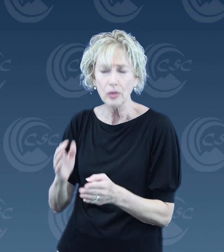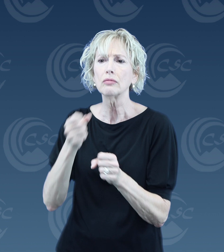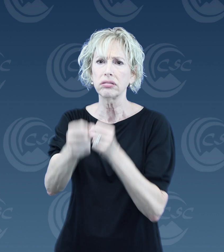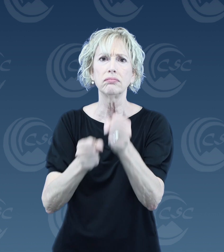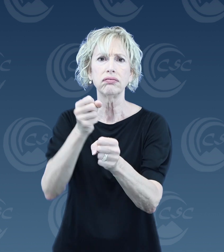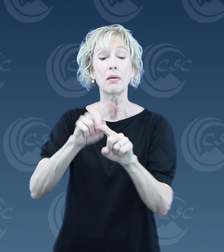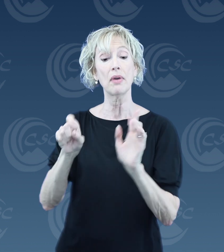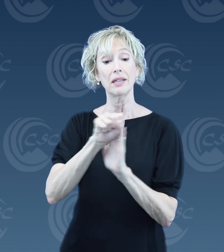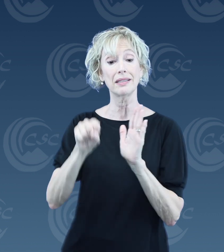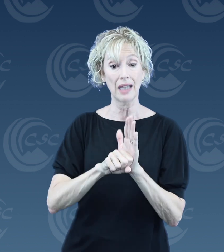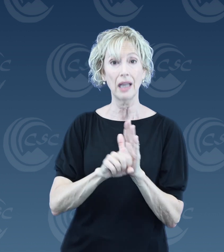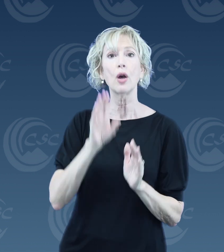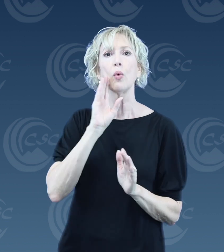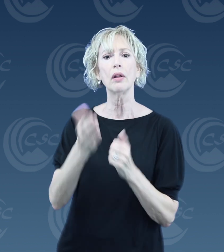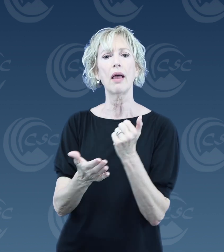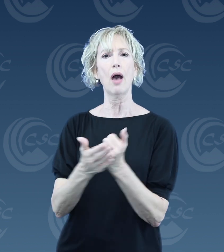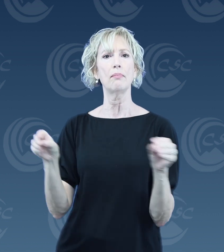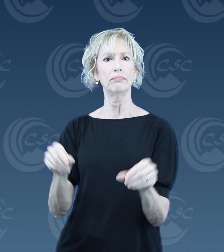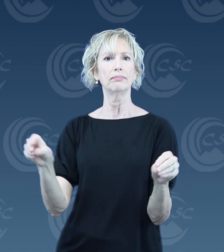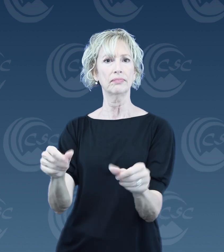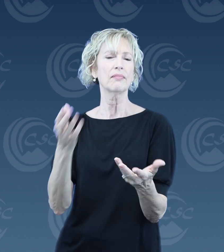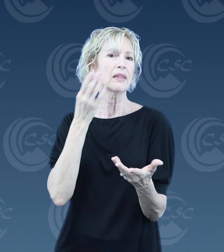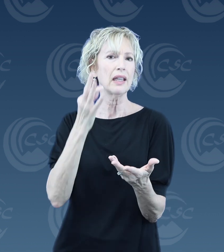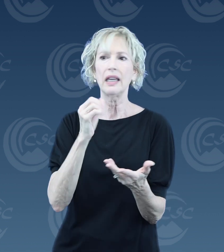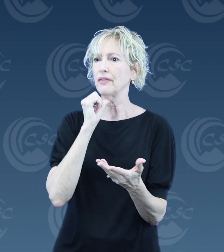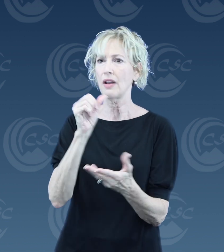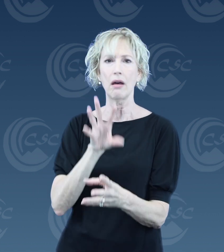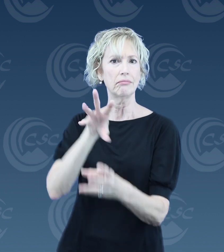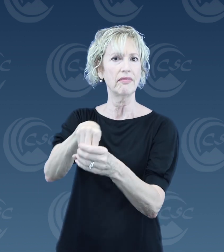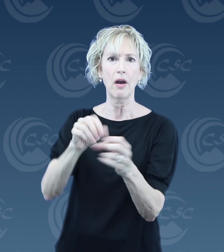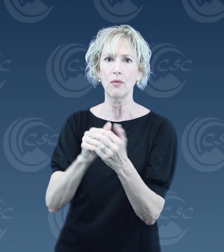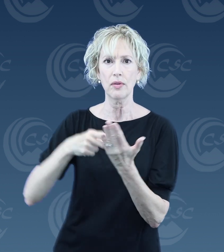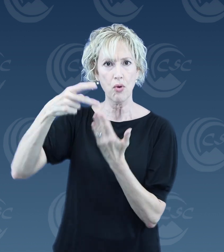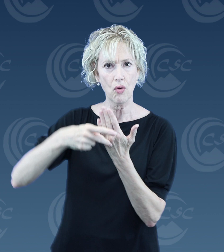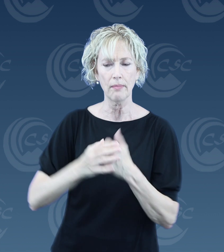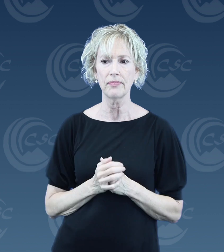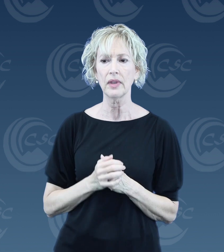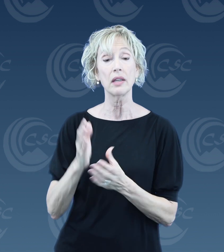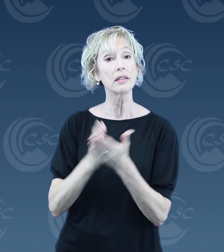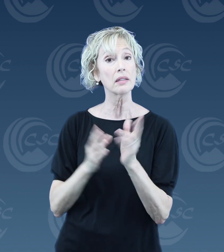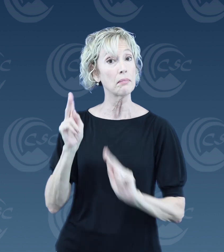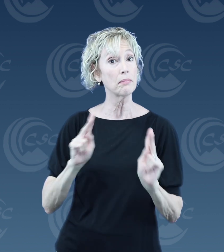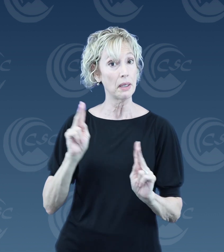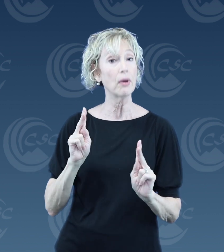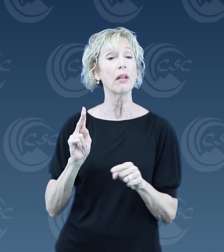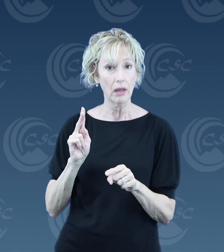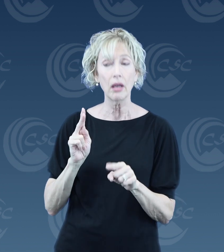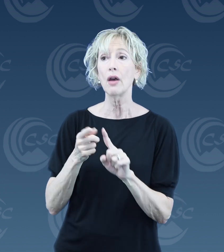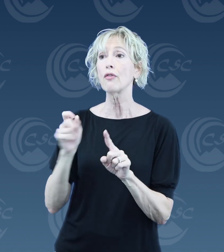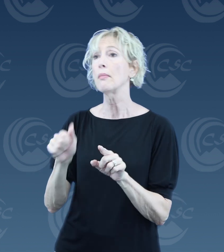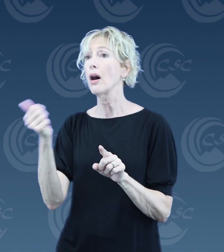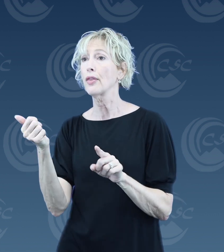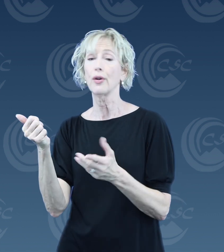state will also work hard to pick up additional costs for those who may not fall properly into the program. There are going to be some individuals who have come